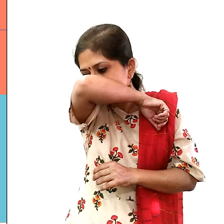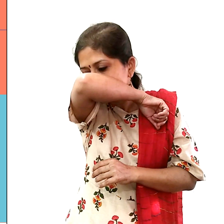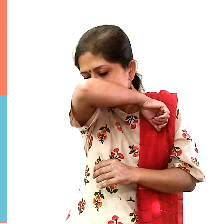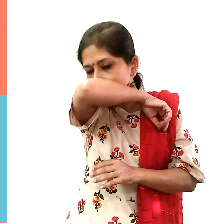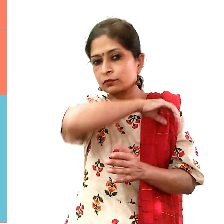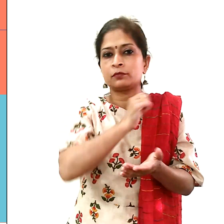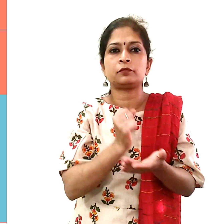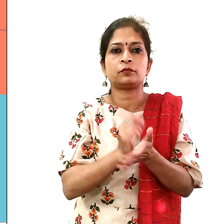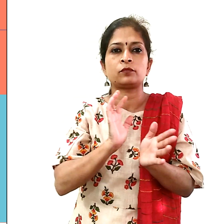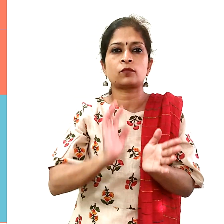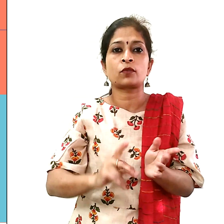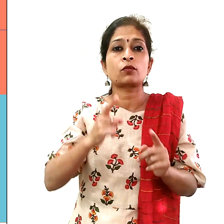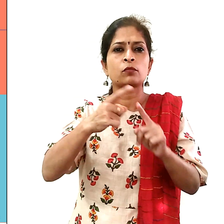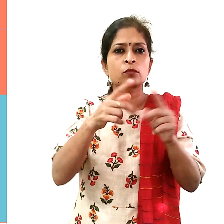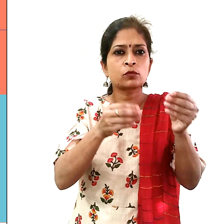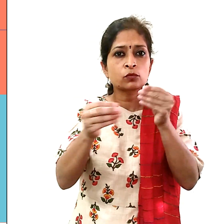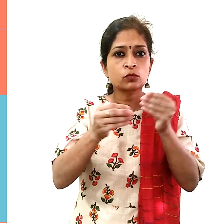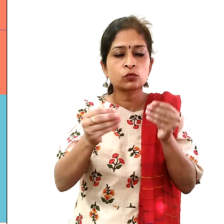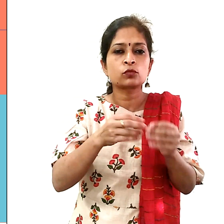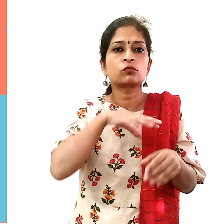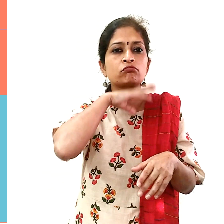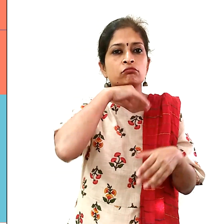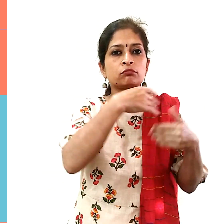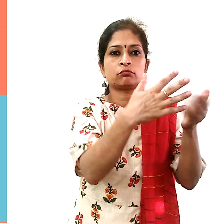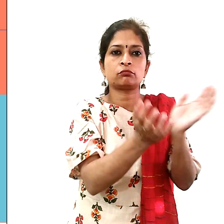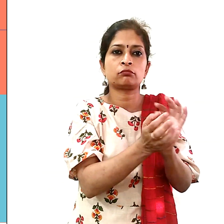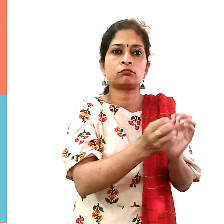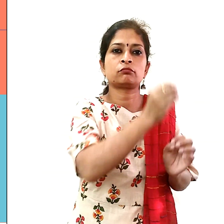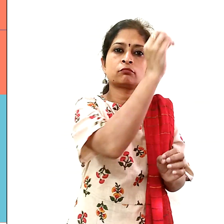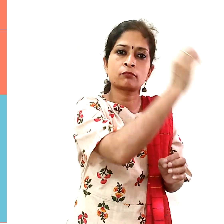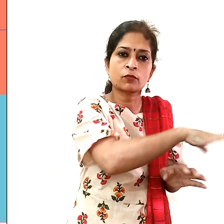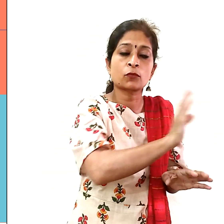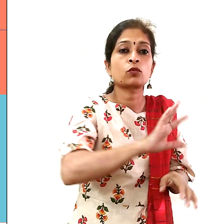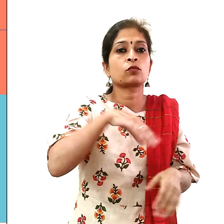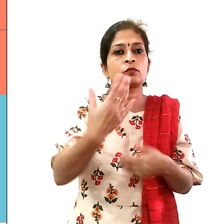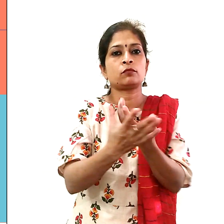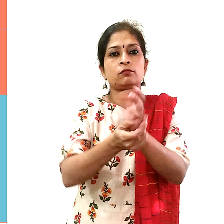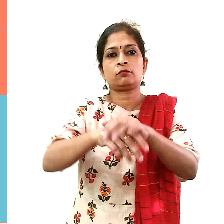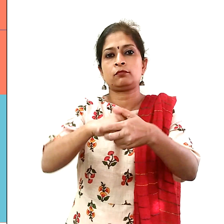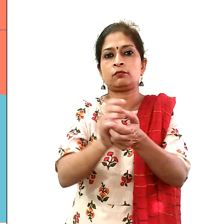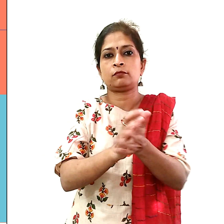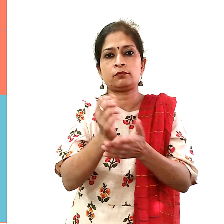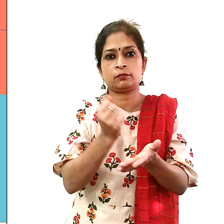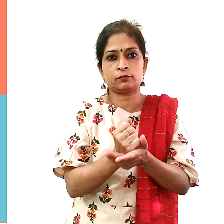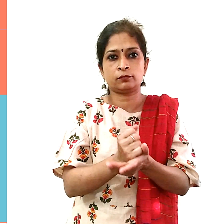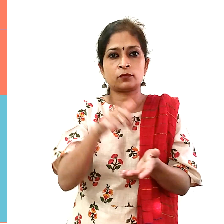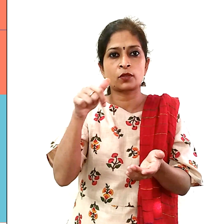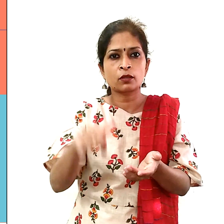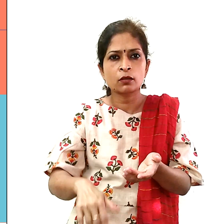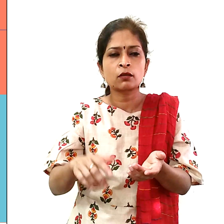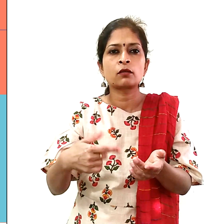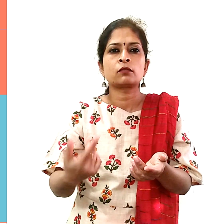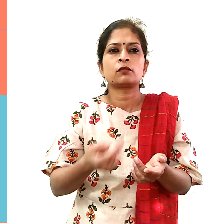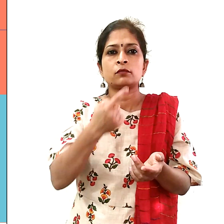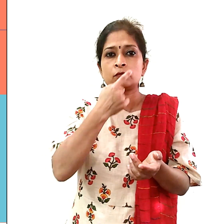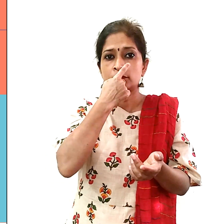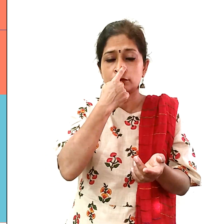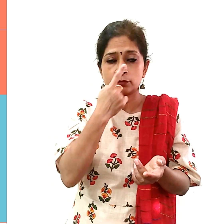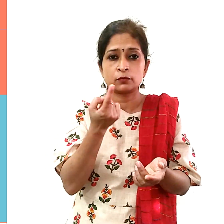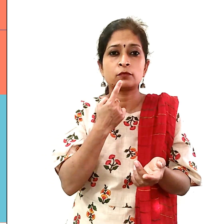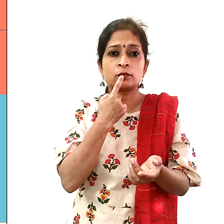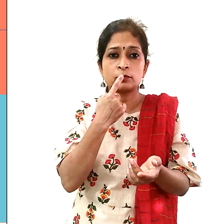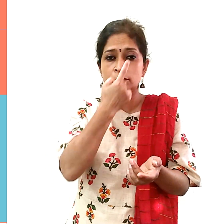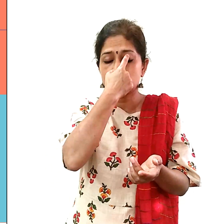cuff into the flexed elbow. Dispose of tissue immediately after use and wash hands. 3. Refrain